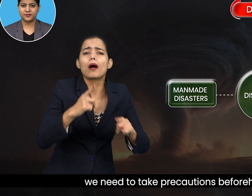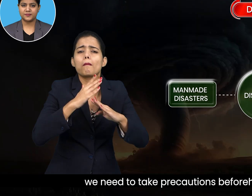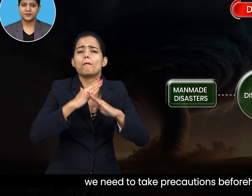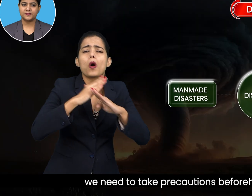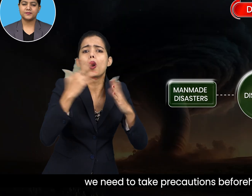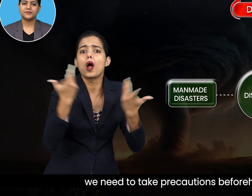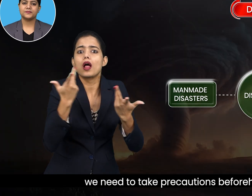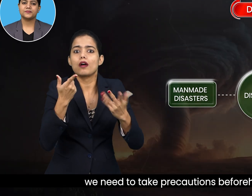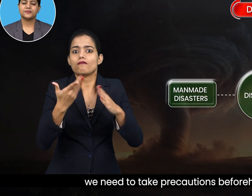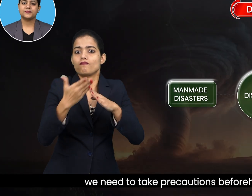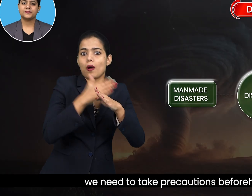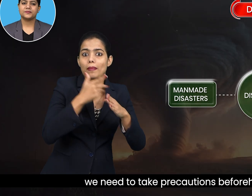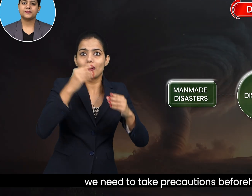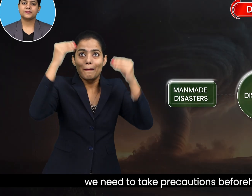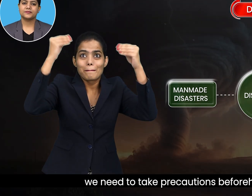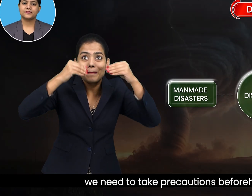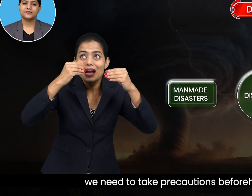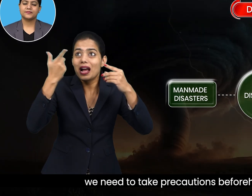beforehand.